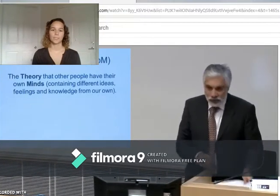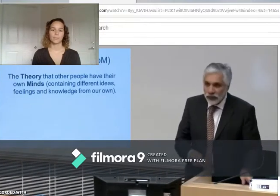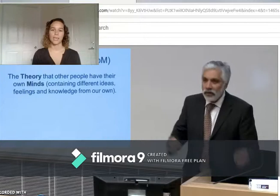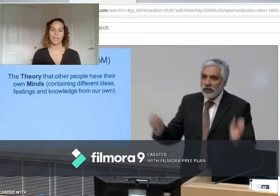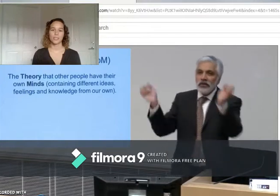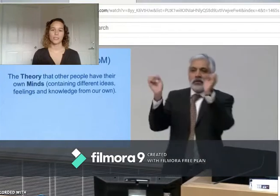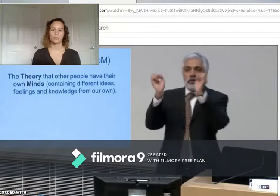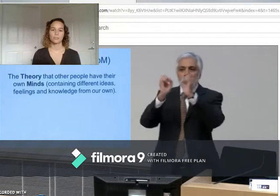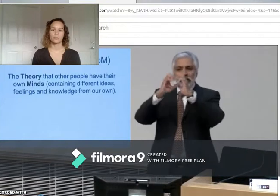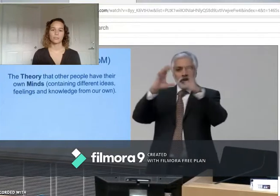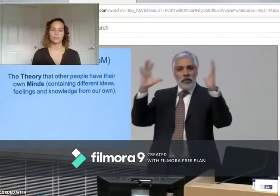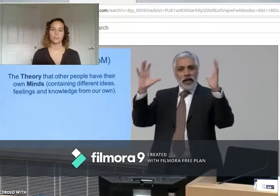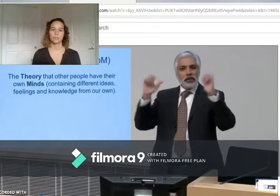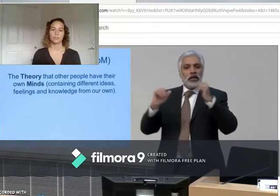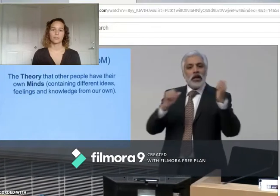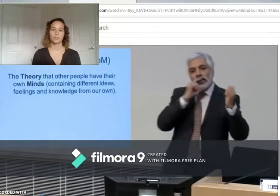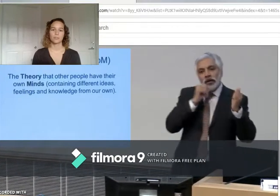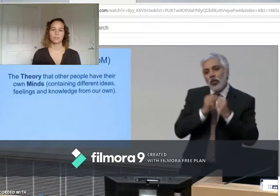Oh, next page.